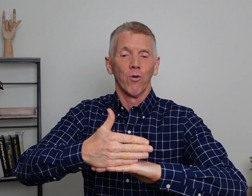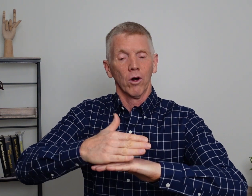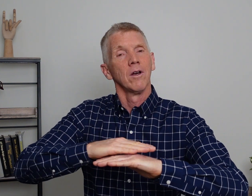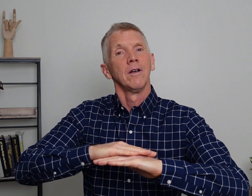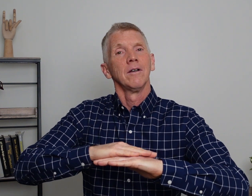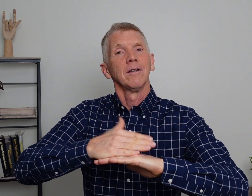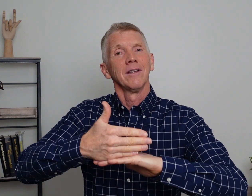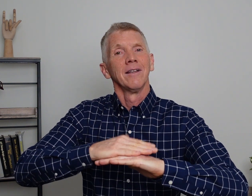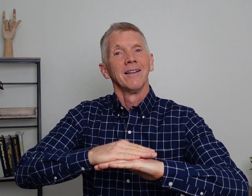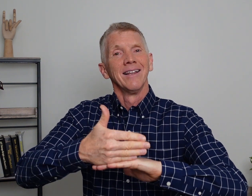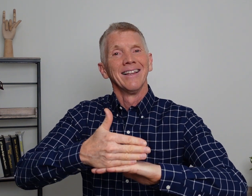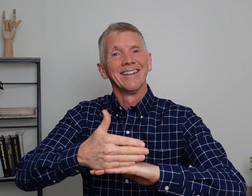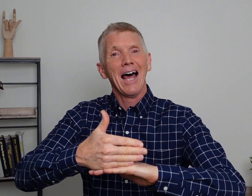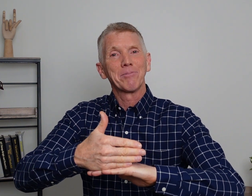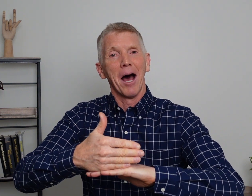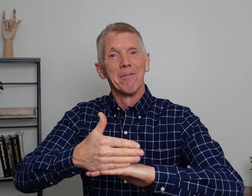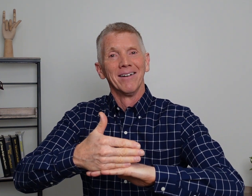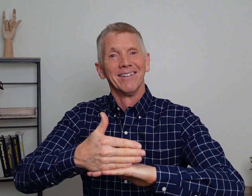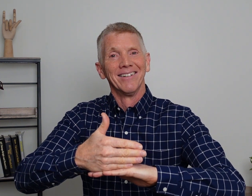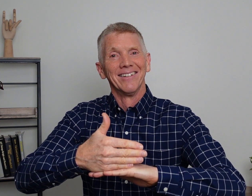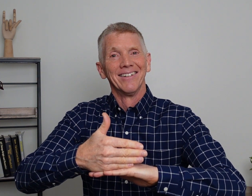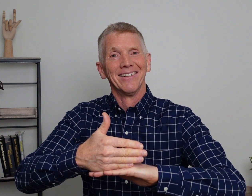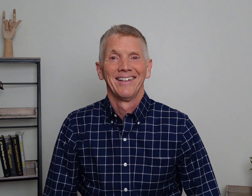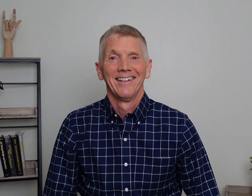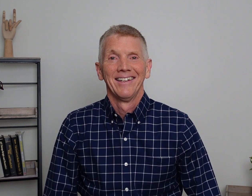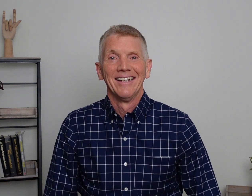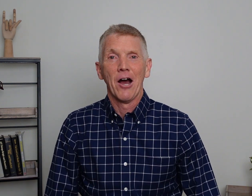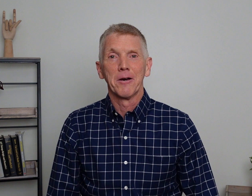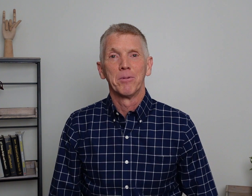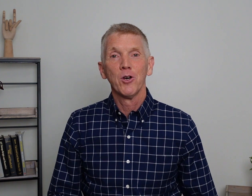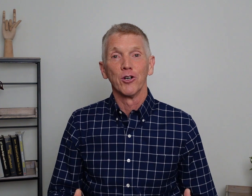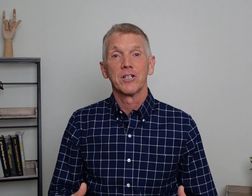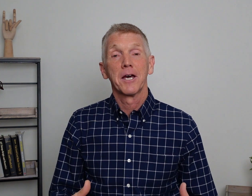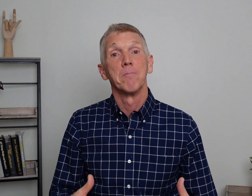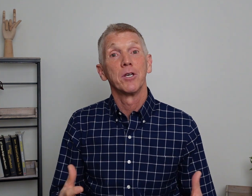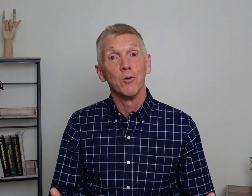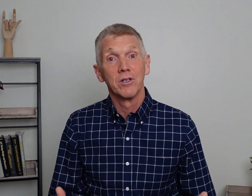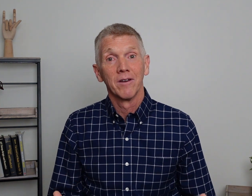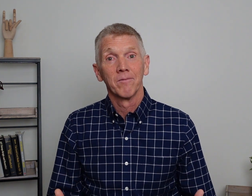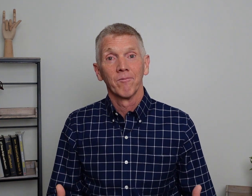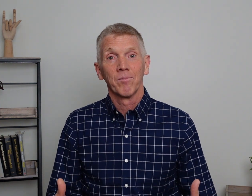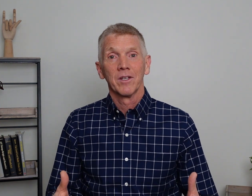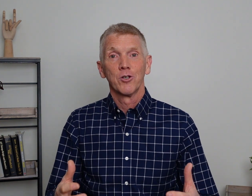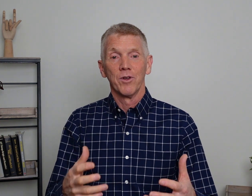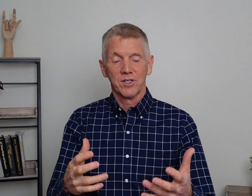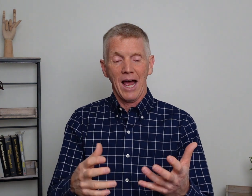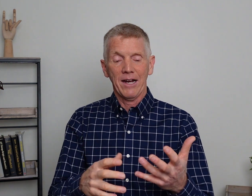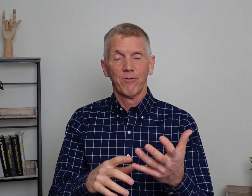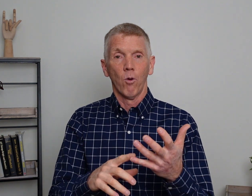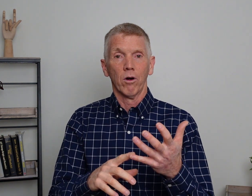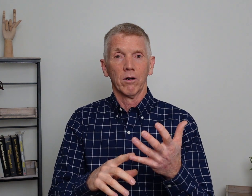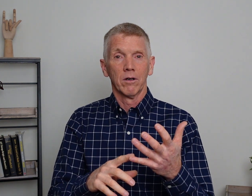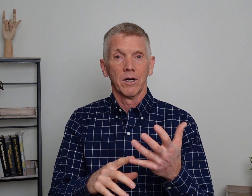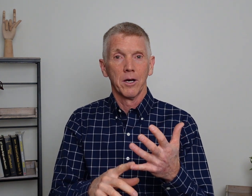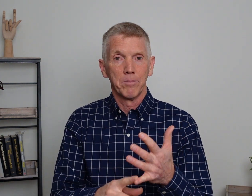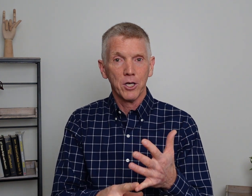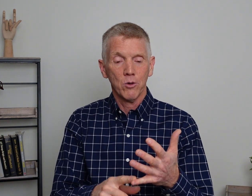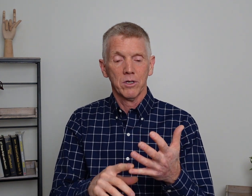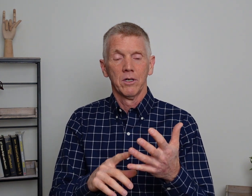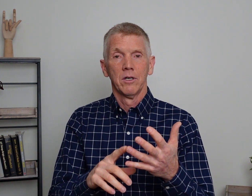for laptop. Now, computers compute. So the sign for compute,